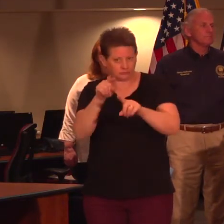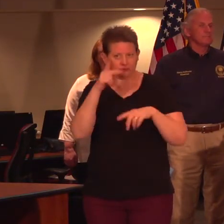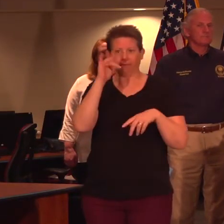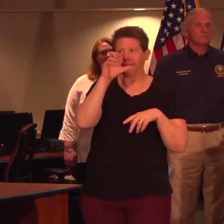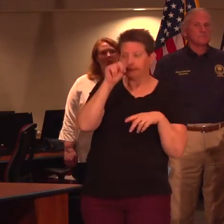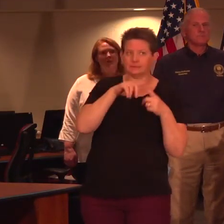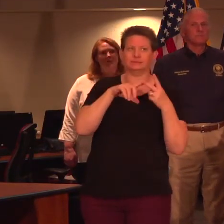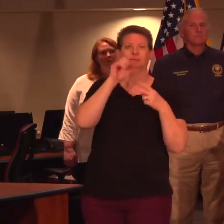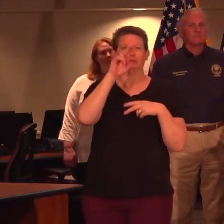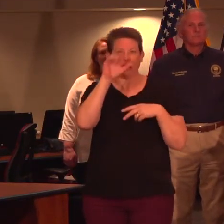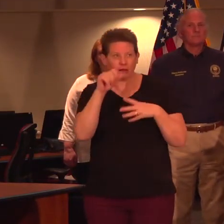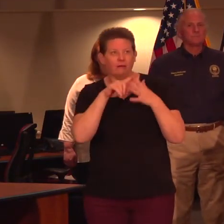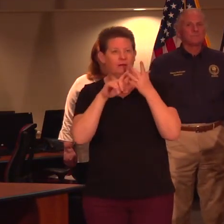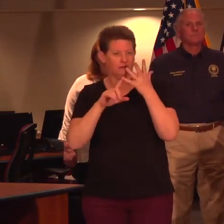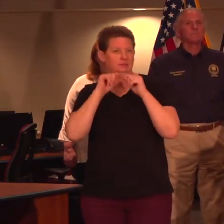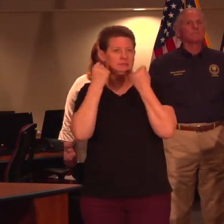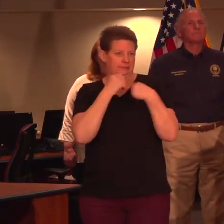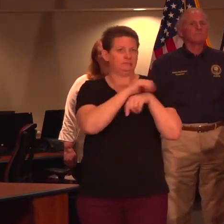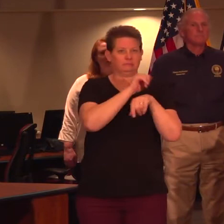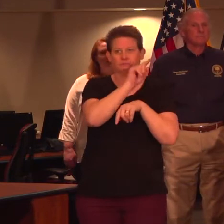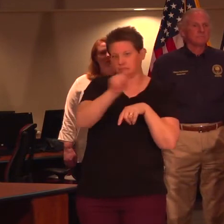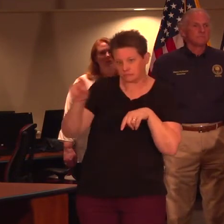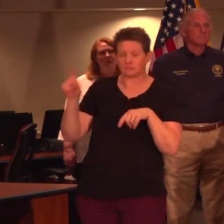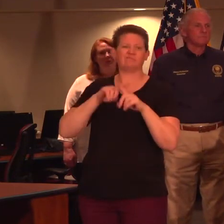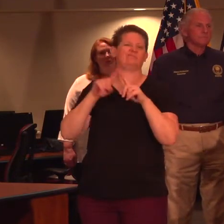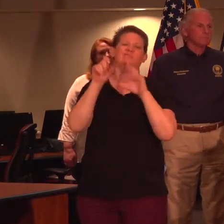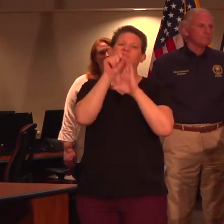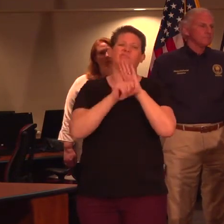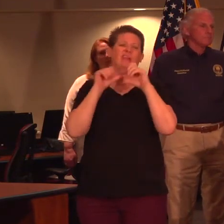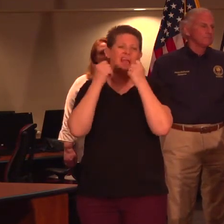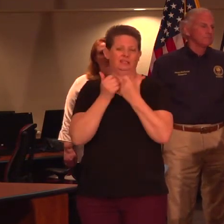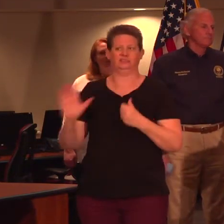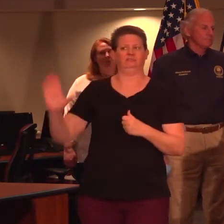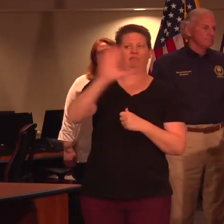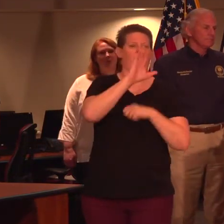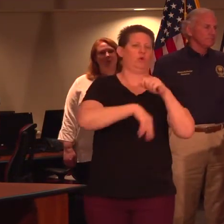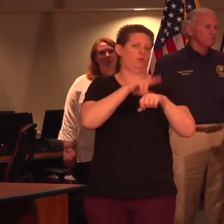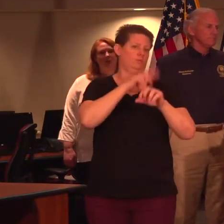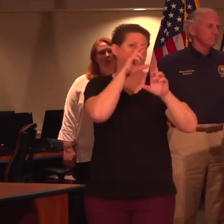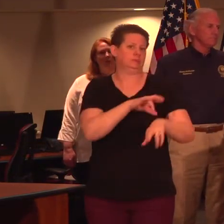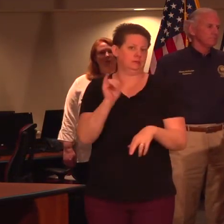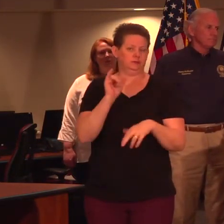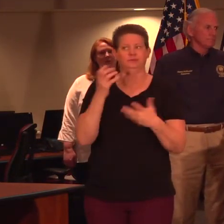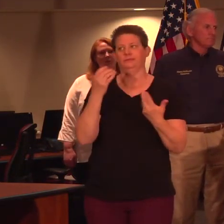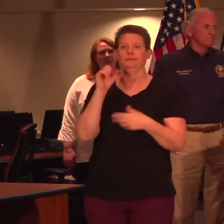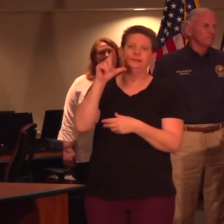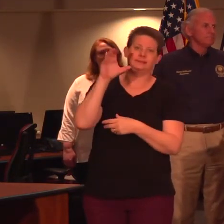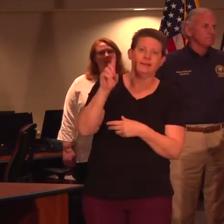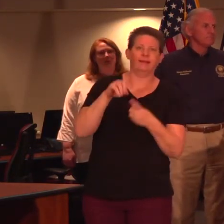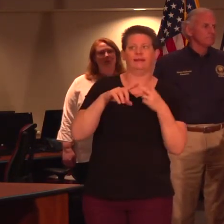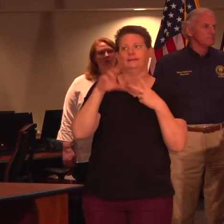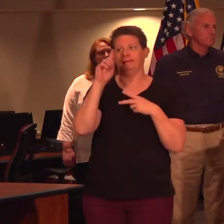to Seneca, and we've got numerous state agencies that are responding under their normal authorities, including SLED, DNR, and